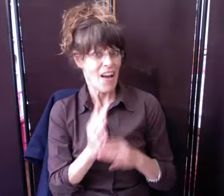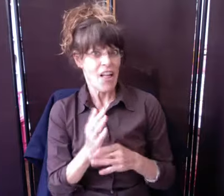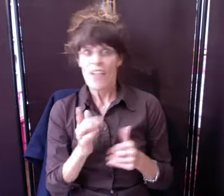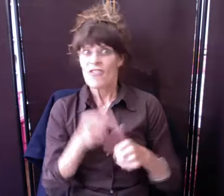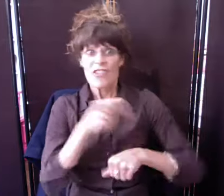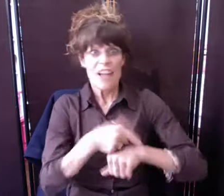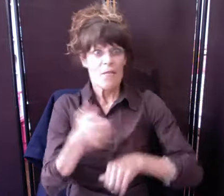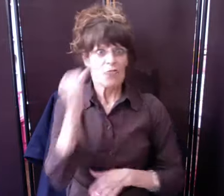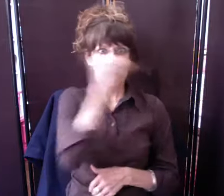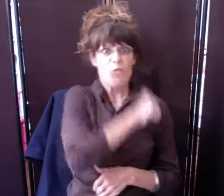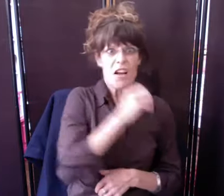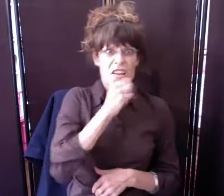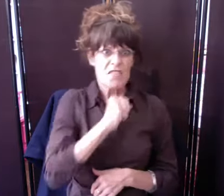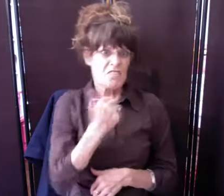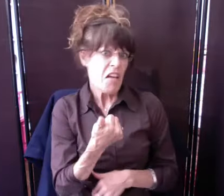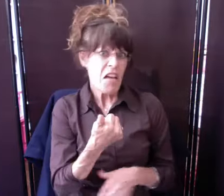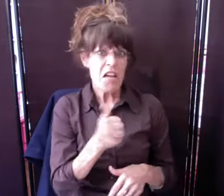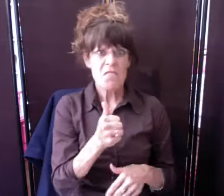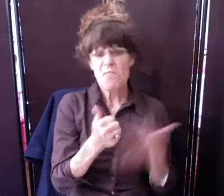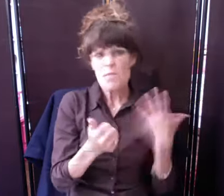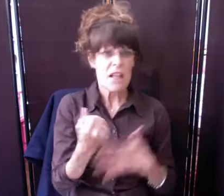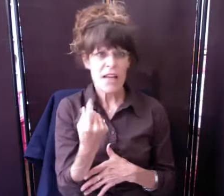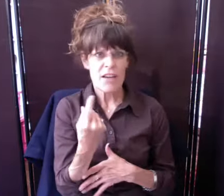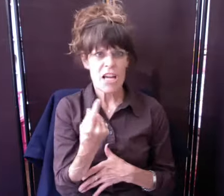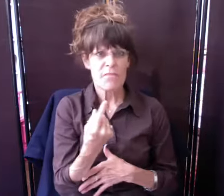was 10 or 11. I drank scotch and water all night. I puked all